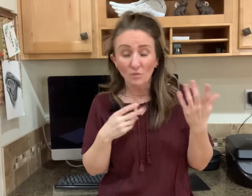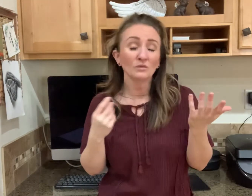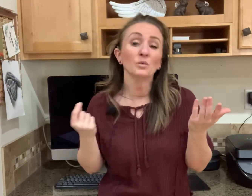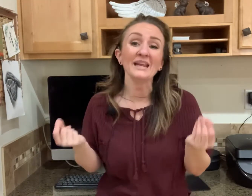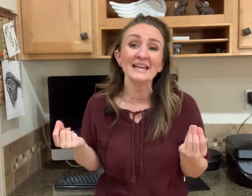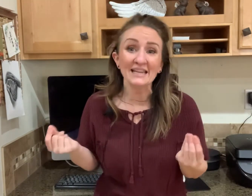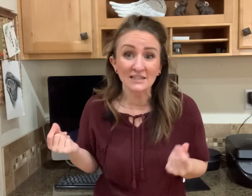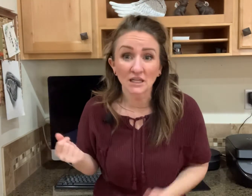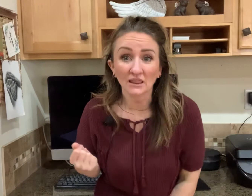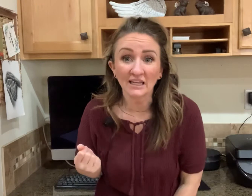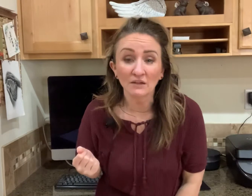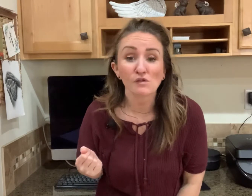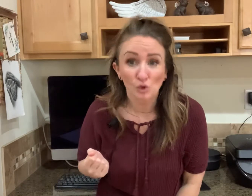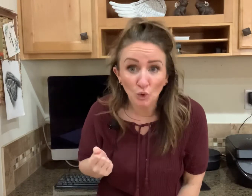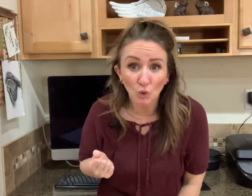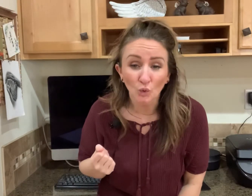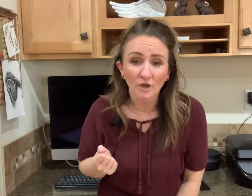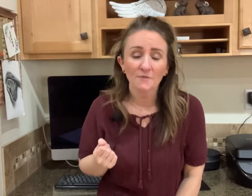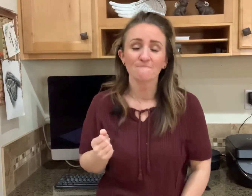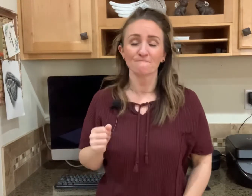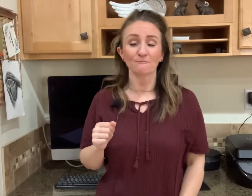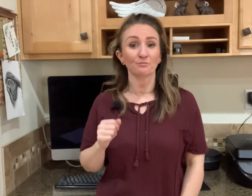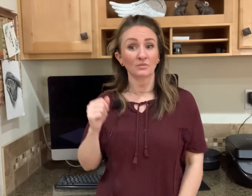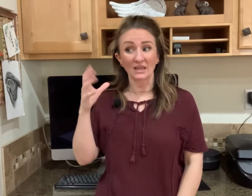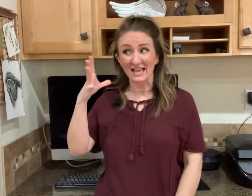We need to leave soon.